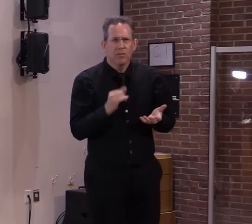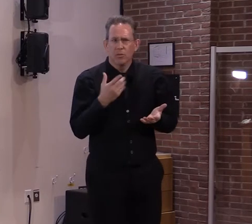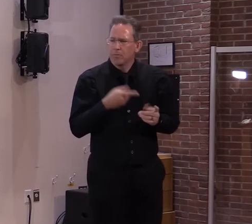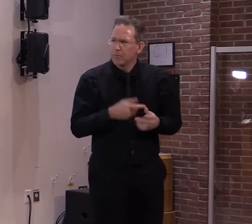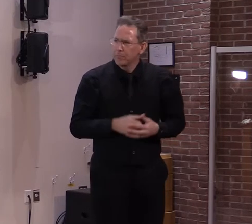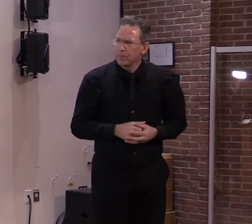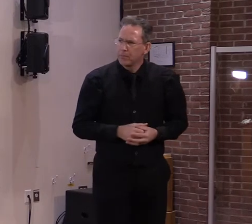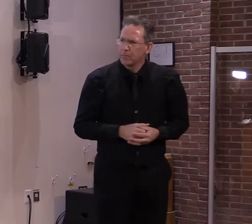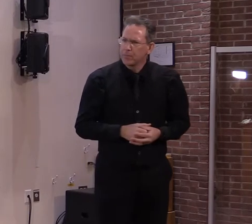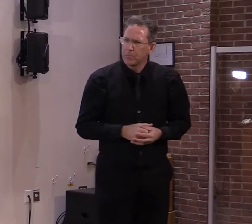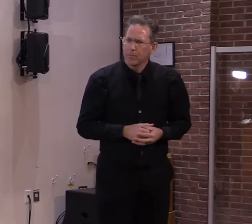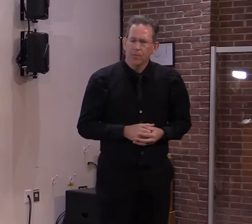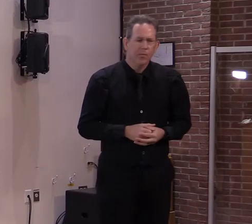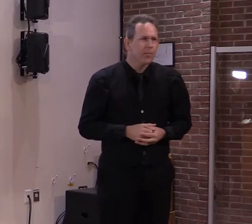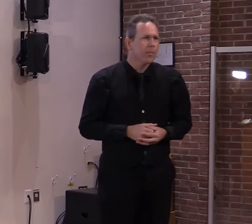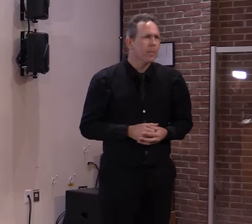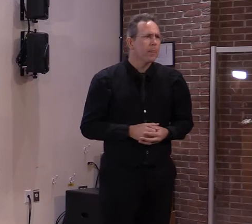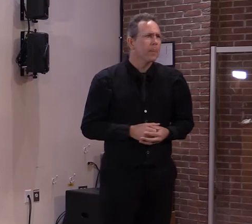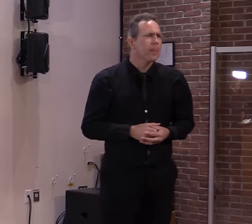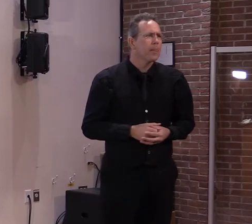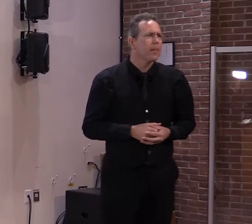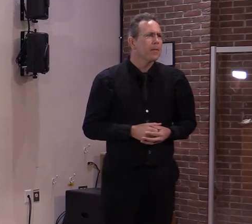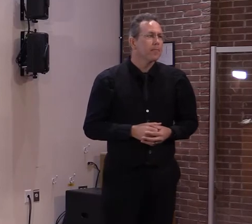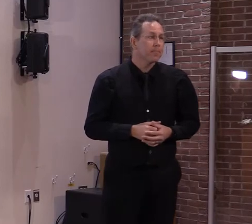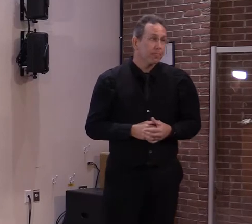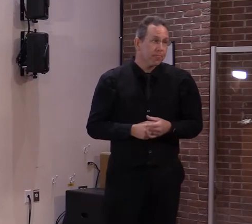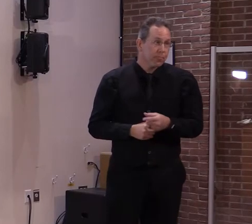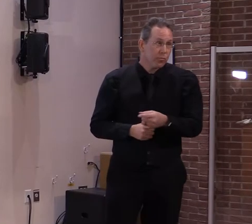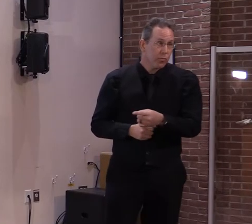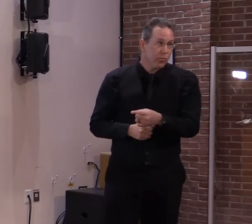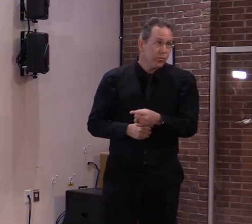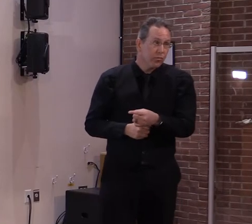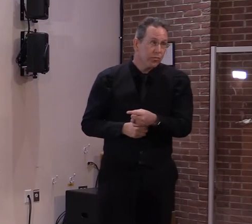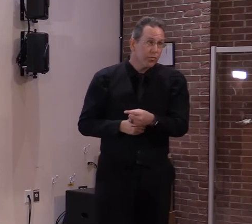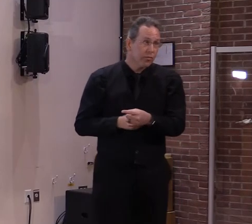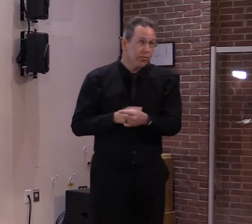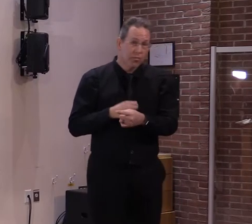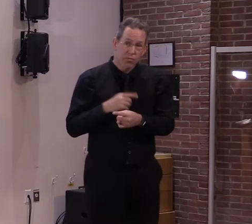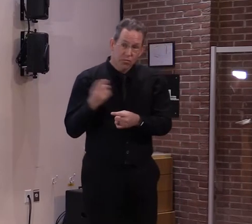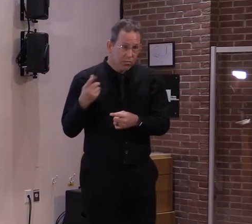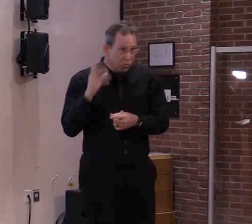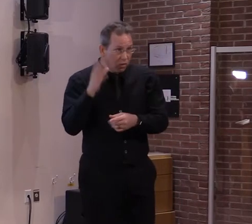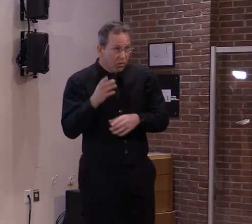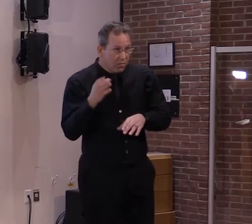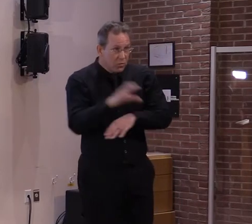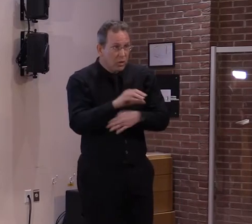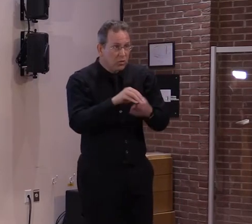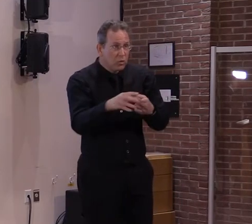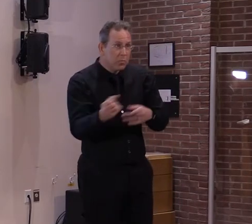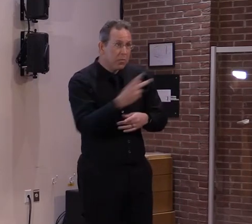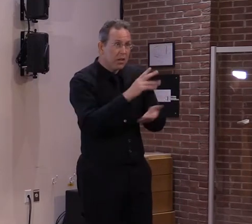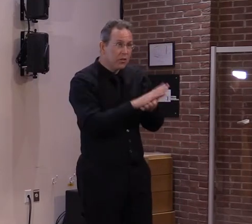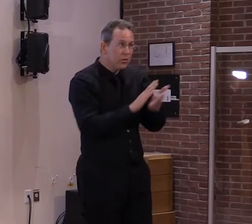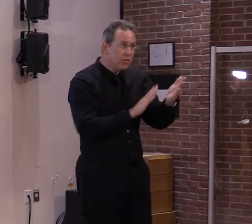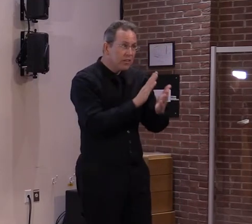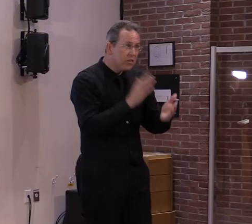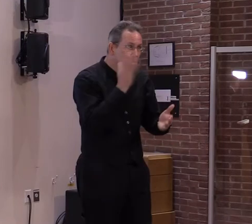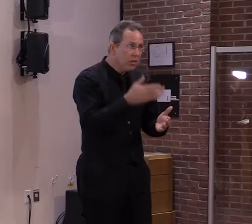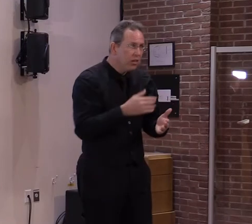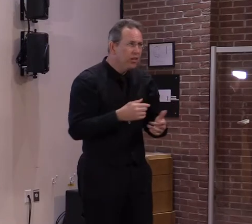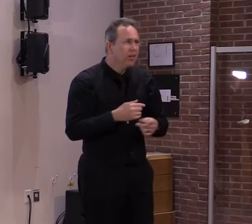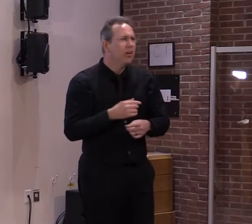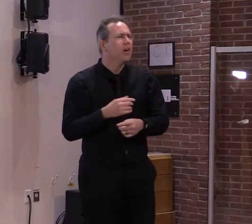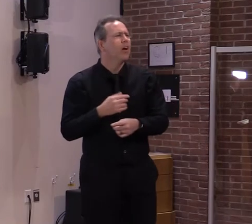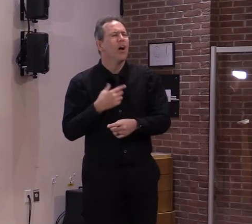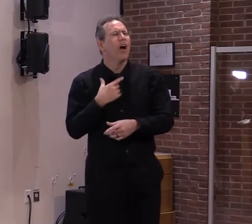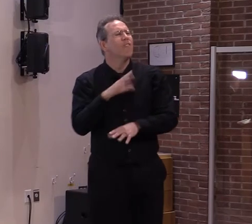Are you going to force them to go back into in-school instruction? No, like I said earlier, Ed, this is a local decision. That's